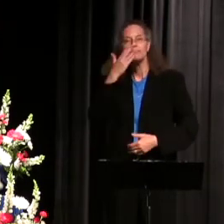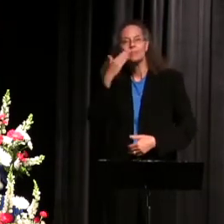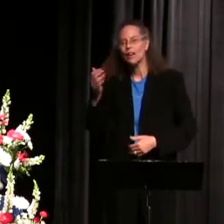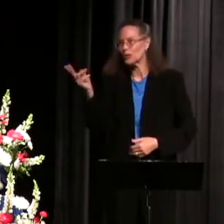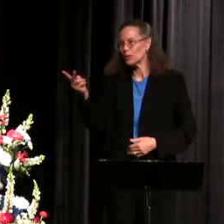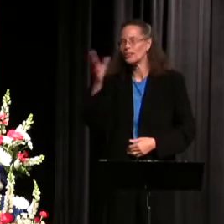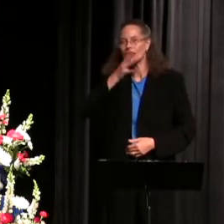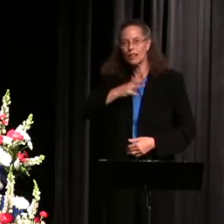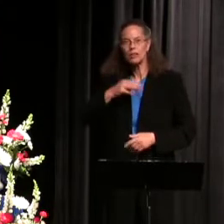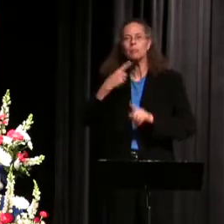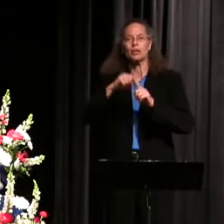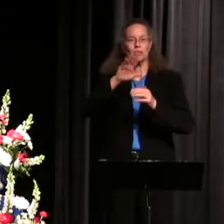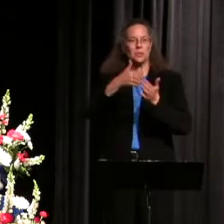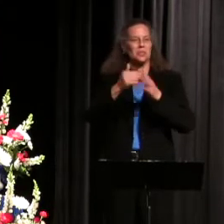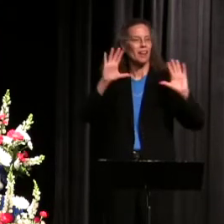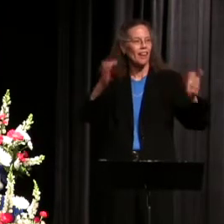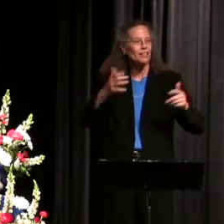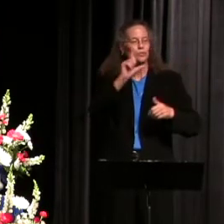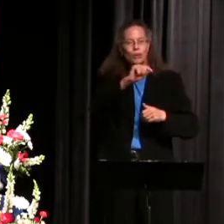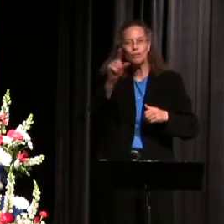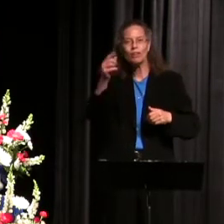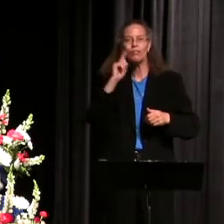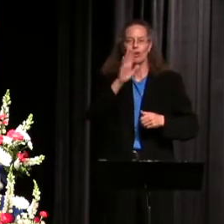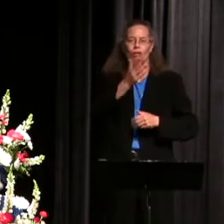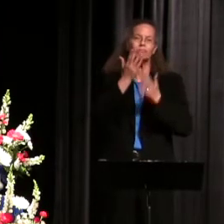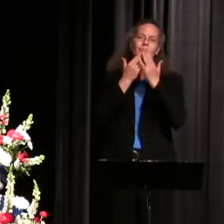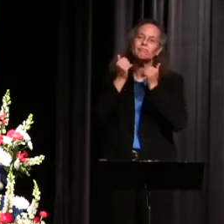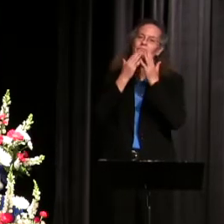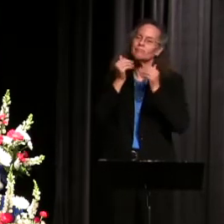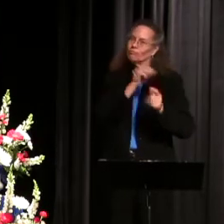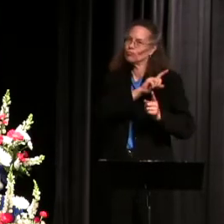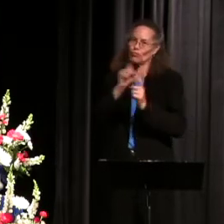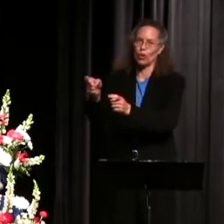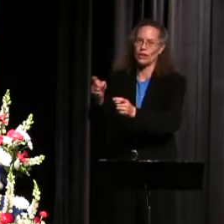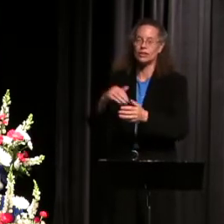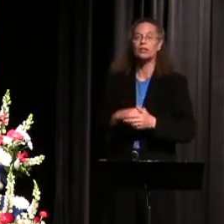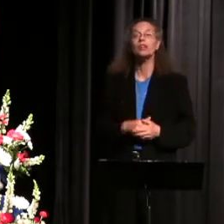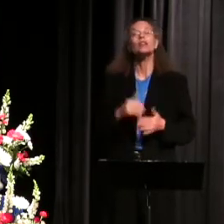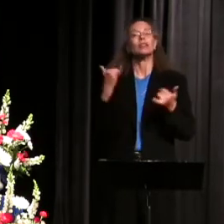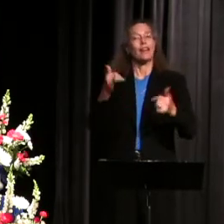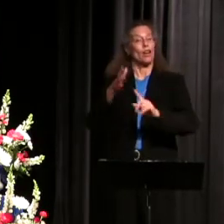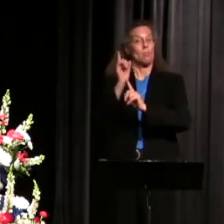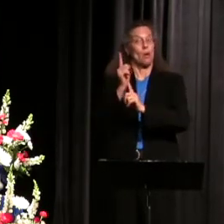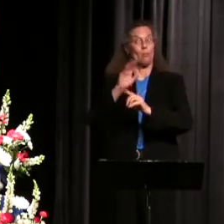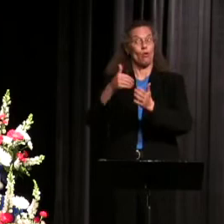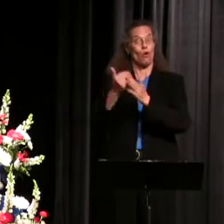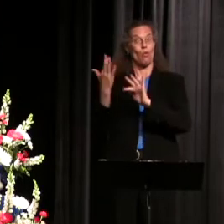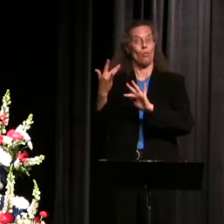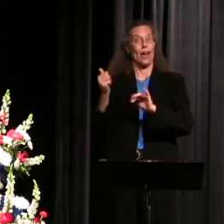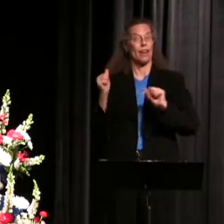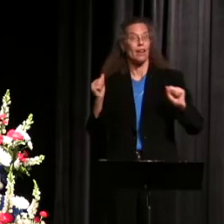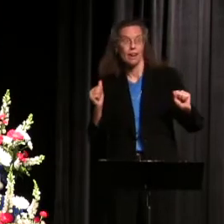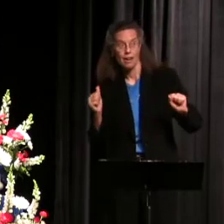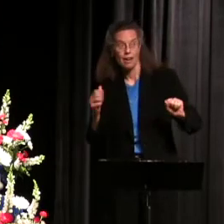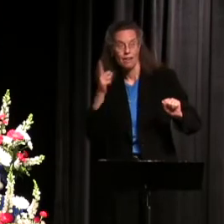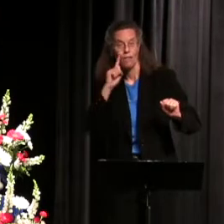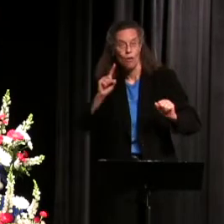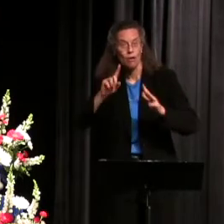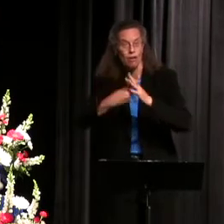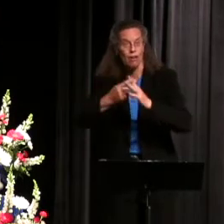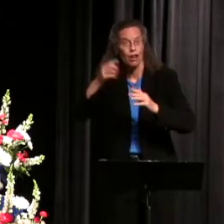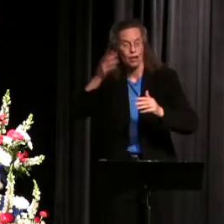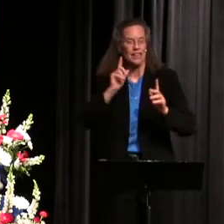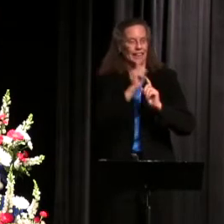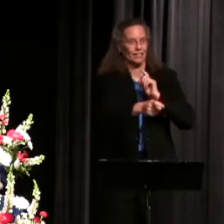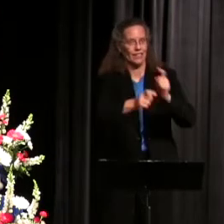ladies, and we thank the entire class of 2020 for your generous donations. And now the moment you've all been waiting for as we begin the presentation